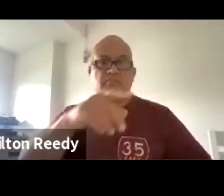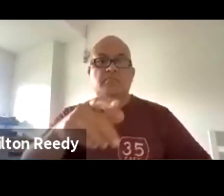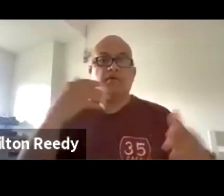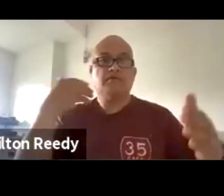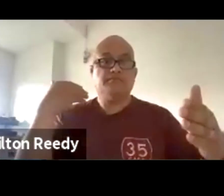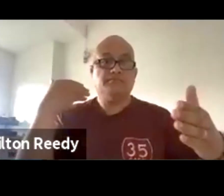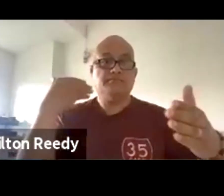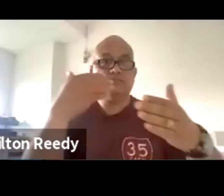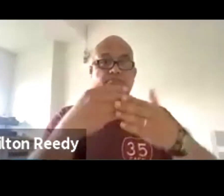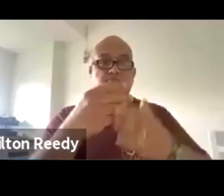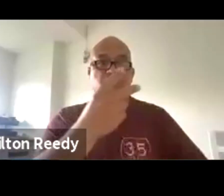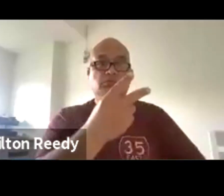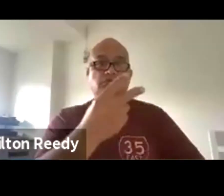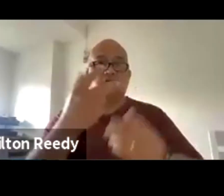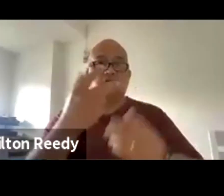ora.